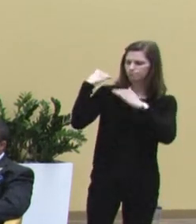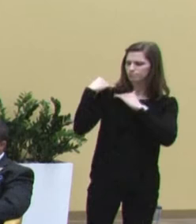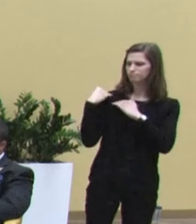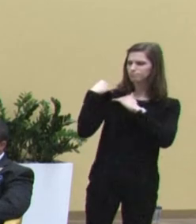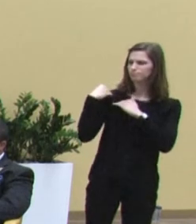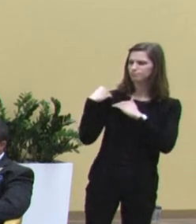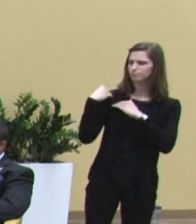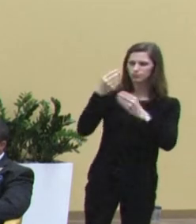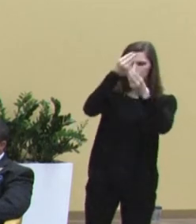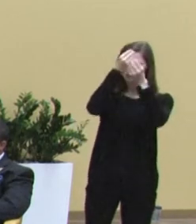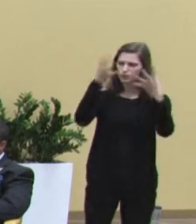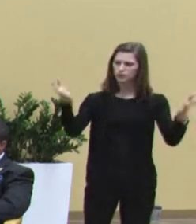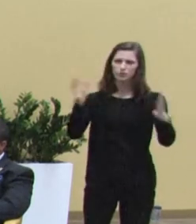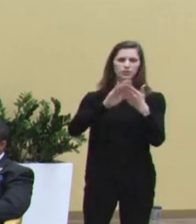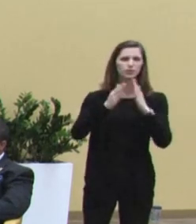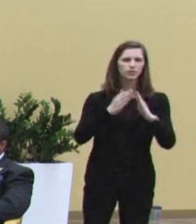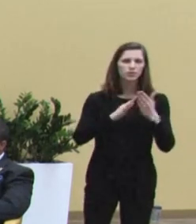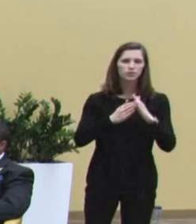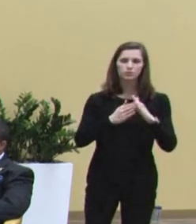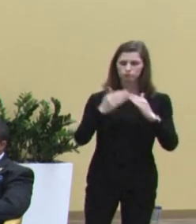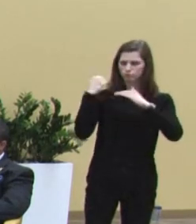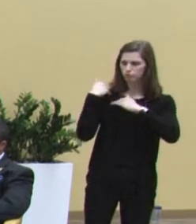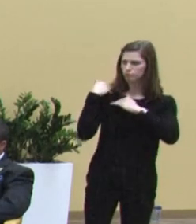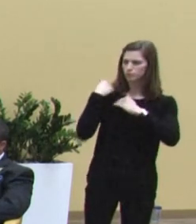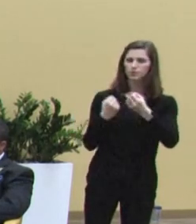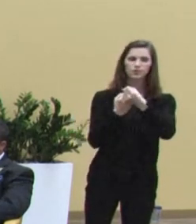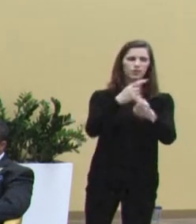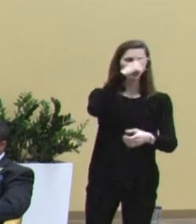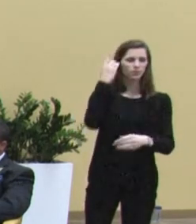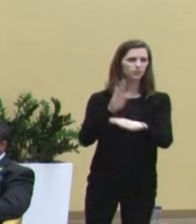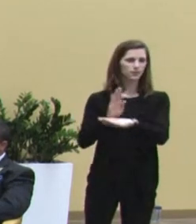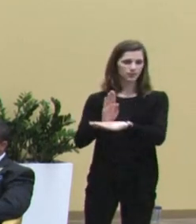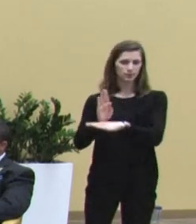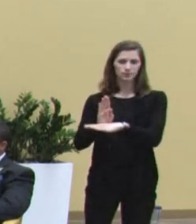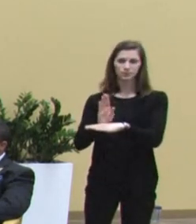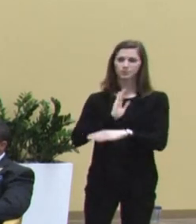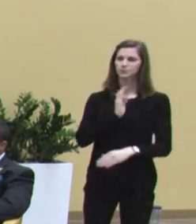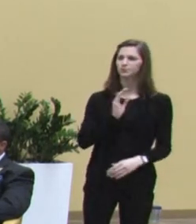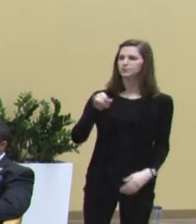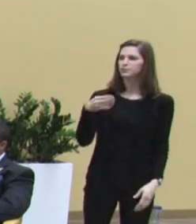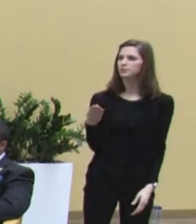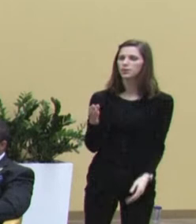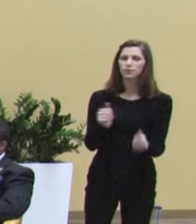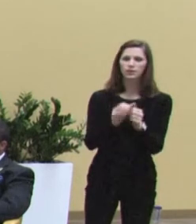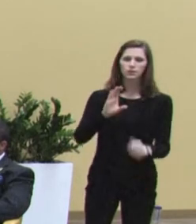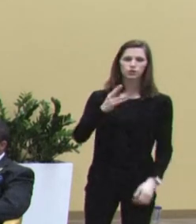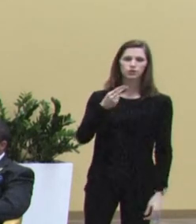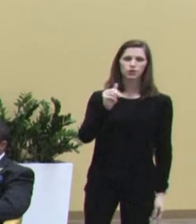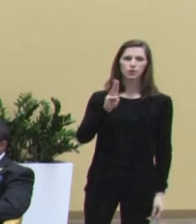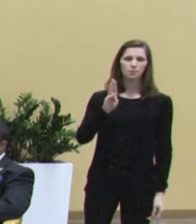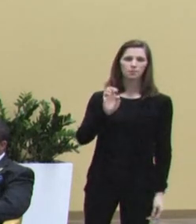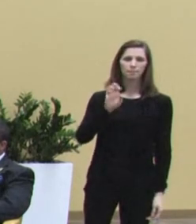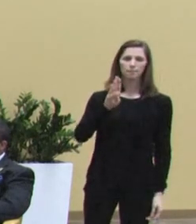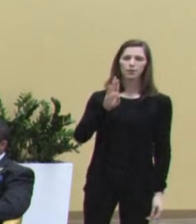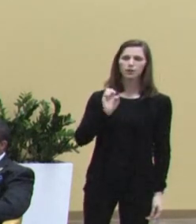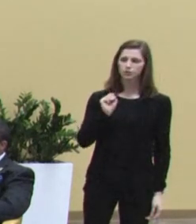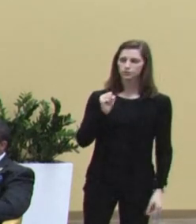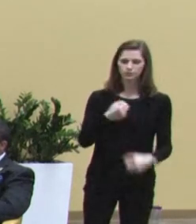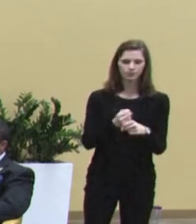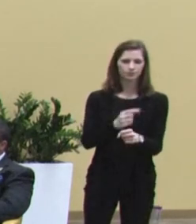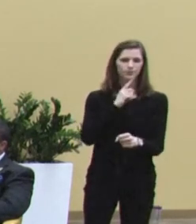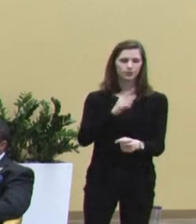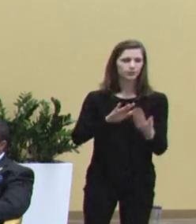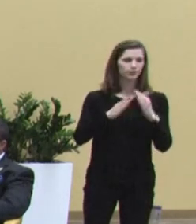the chambers. The Black Chambers is to help support our Black businesses. So it's our job with the chambers to make sure that our communities